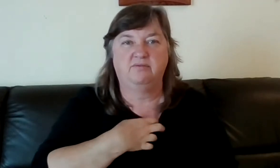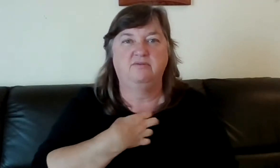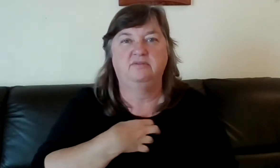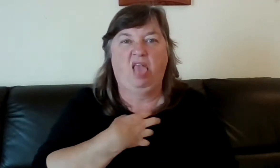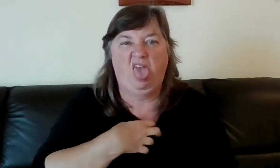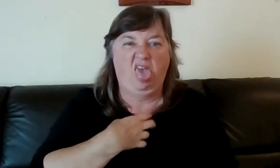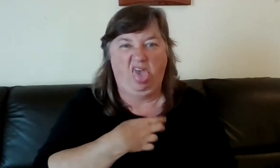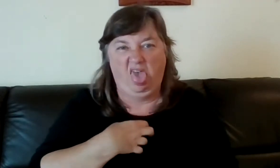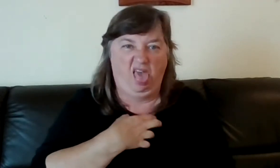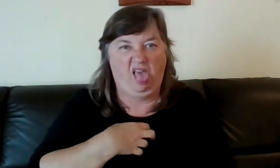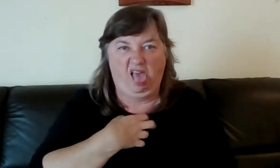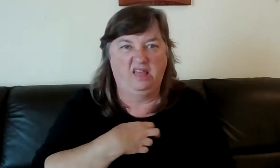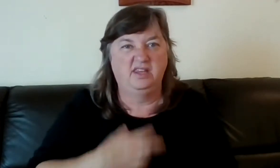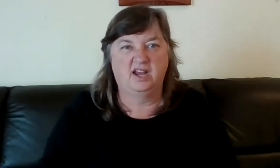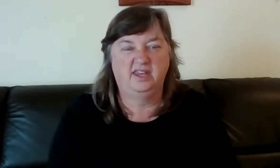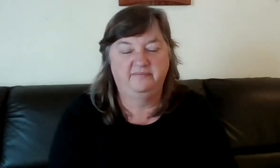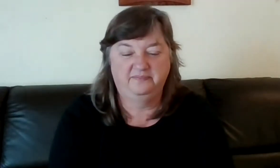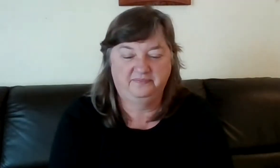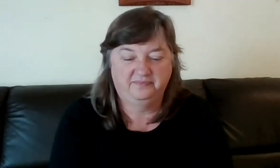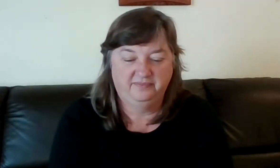throat. Yucky.